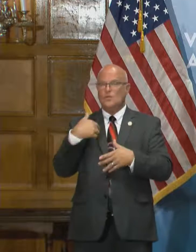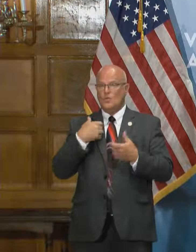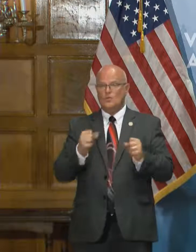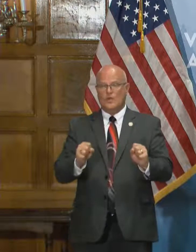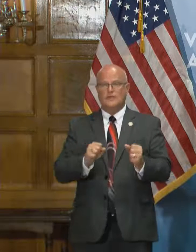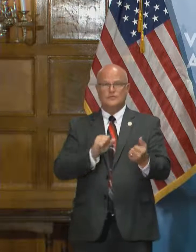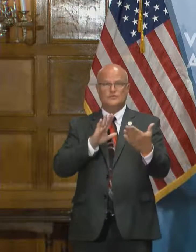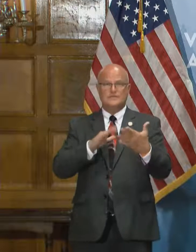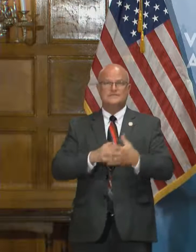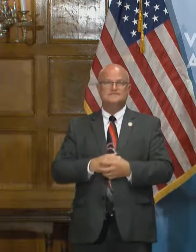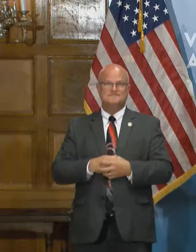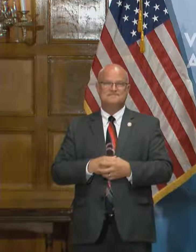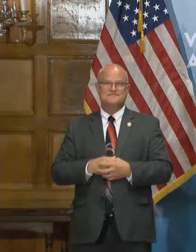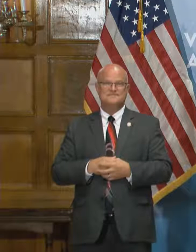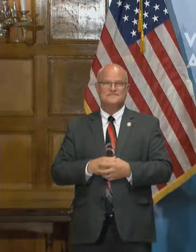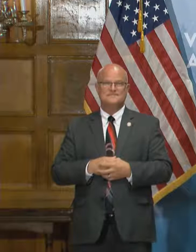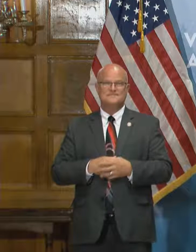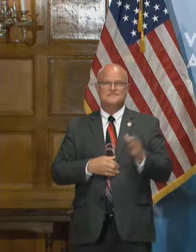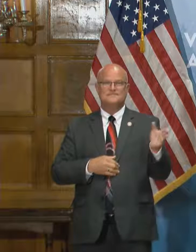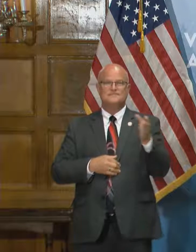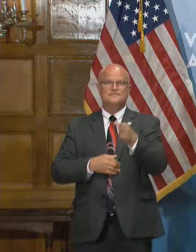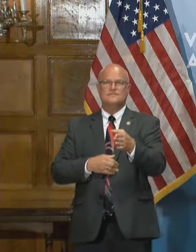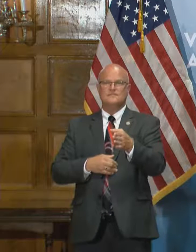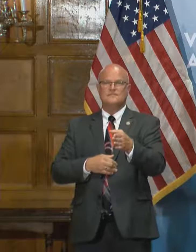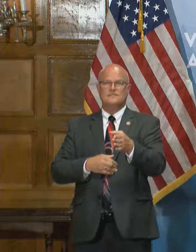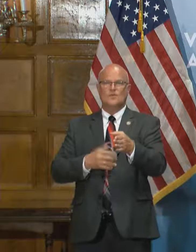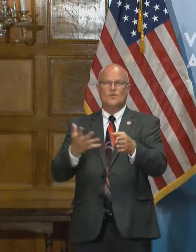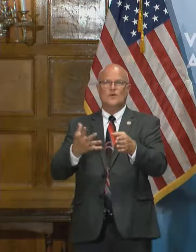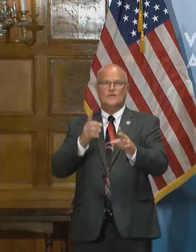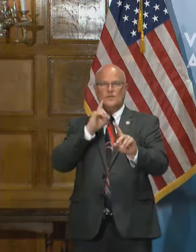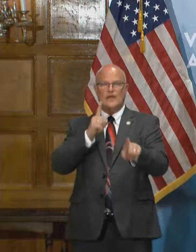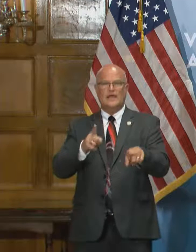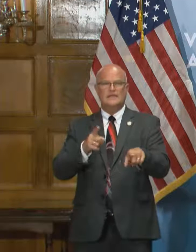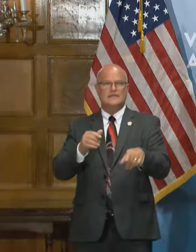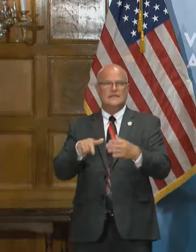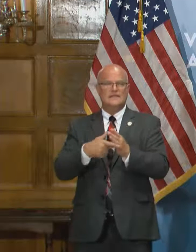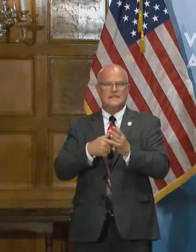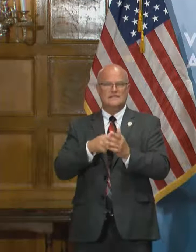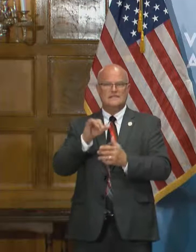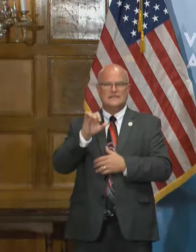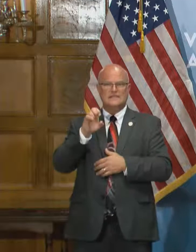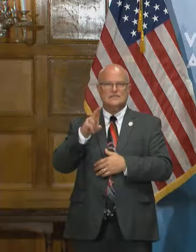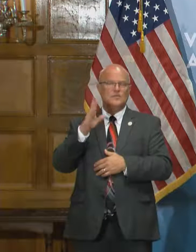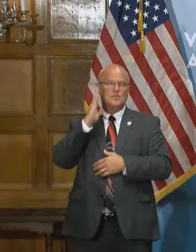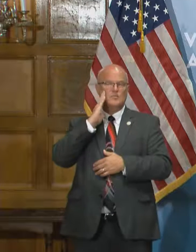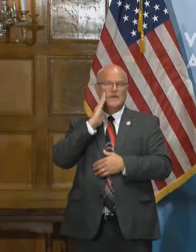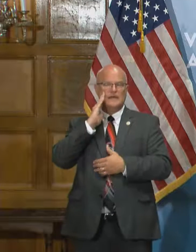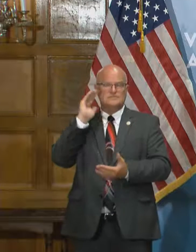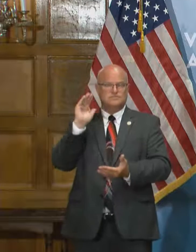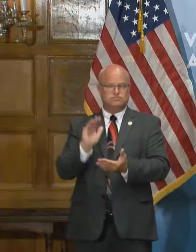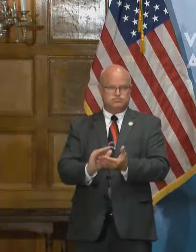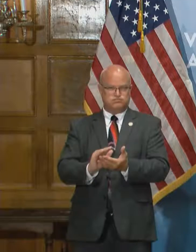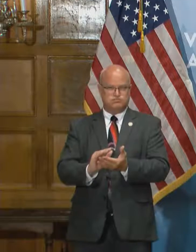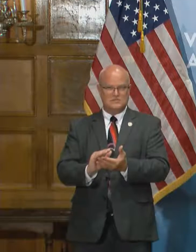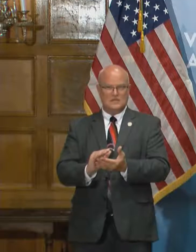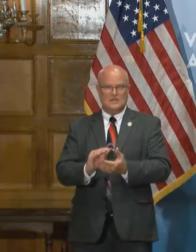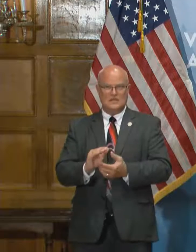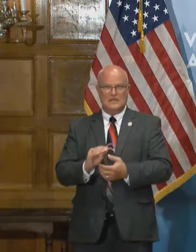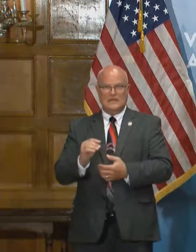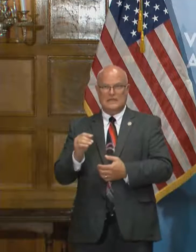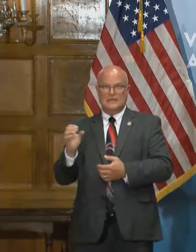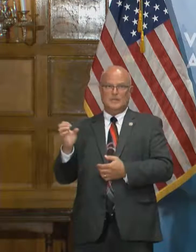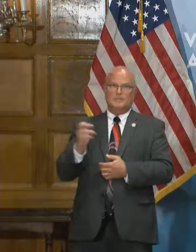trying to address. What's the reaction seeing this trend of ICU beds being at such a low capacity? I mean, essentially getting back to where we